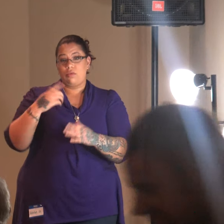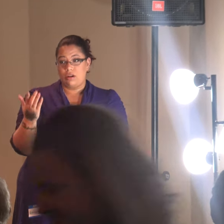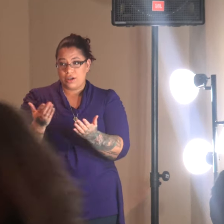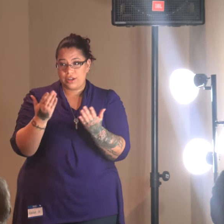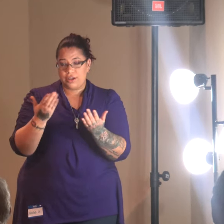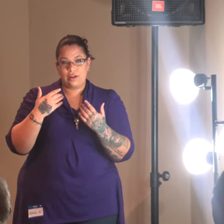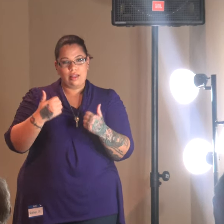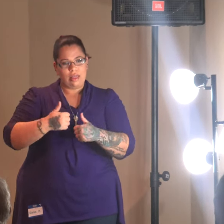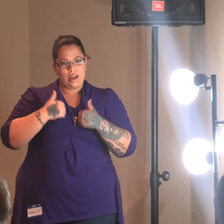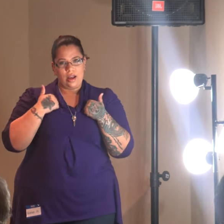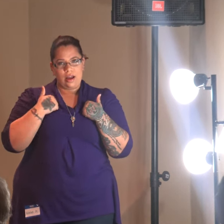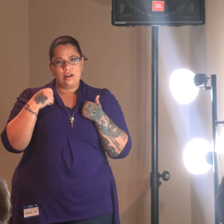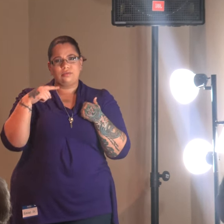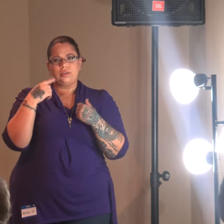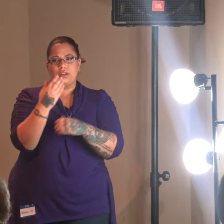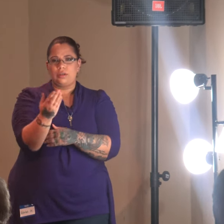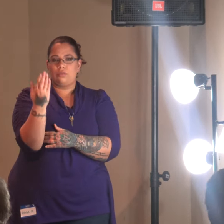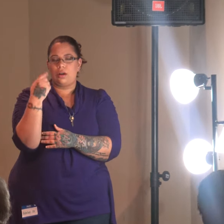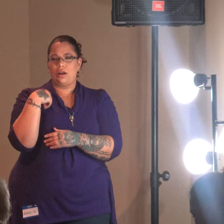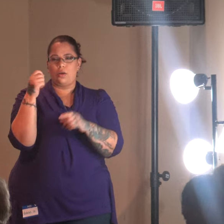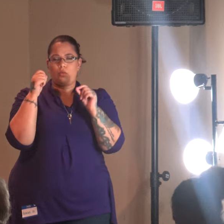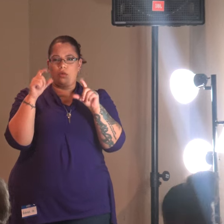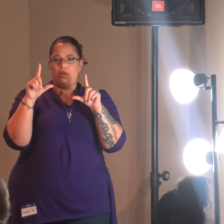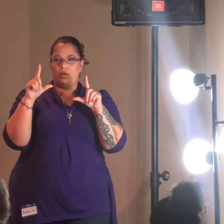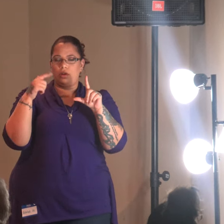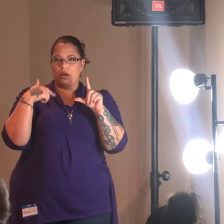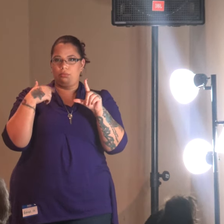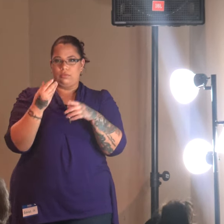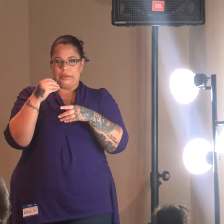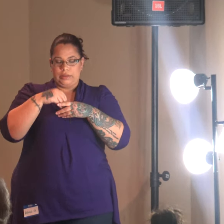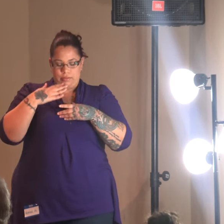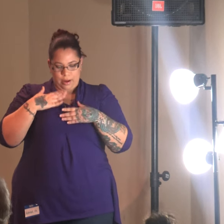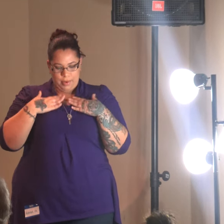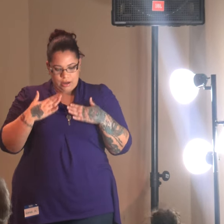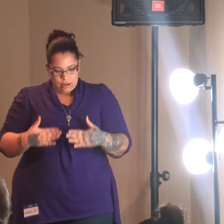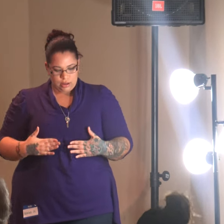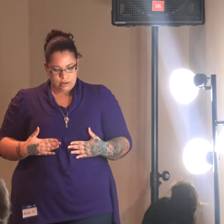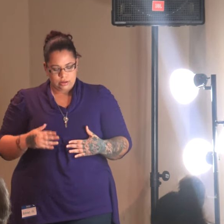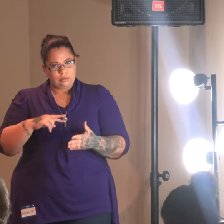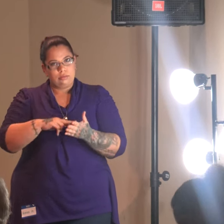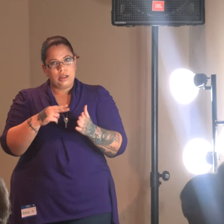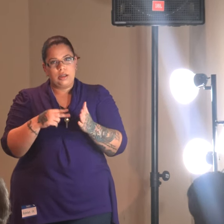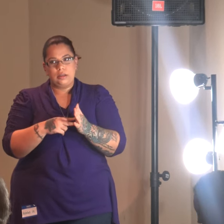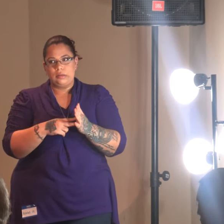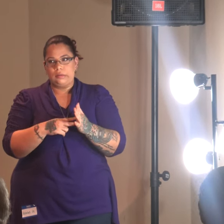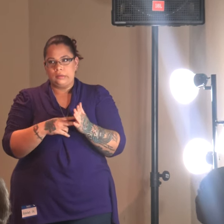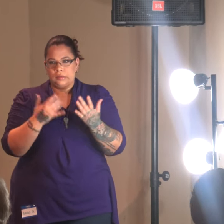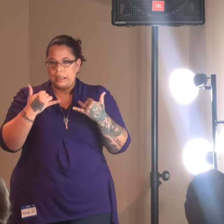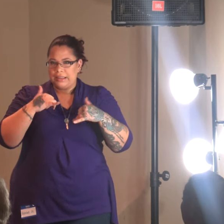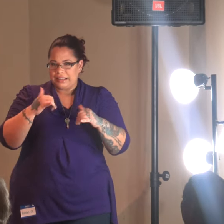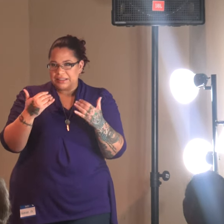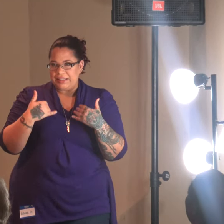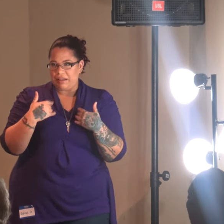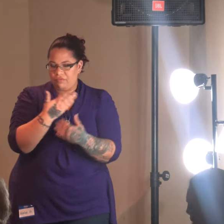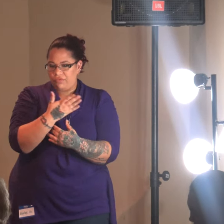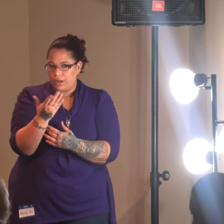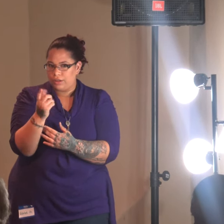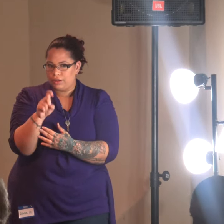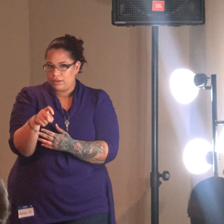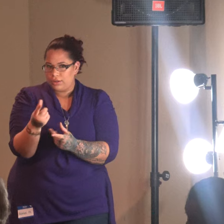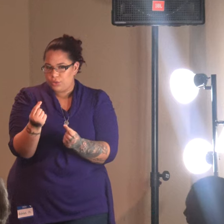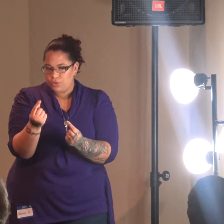alive. This morning, I woke up in my body, which means I still got stuff to do. And I am